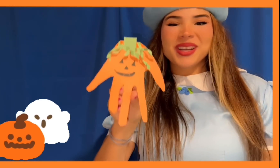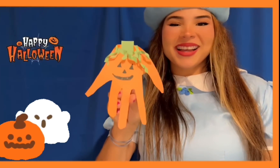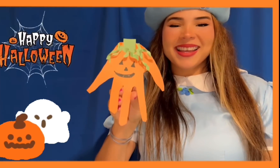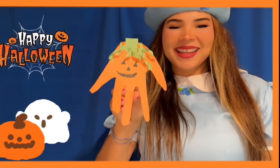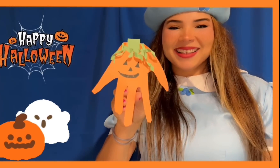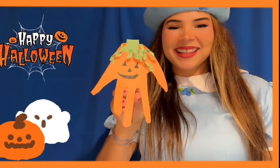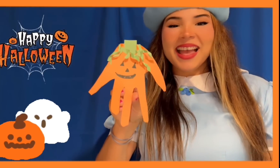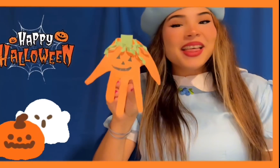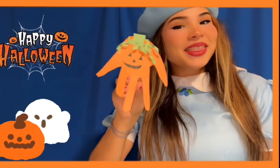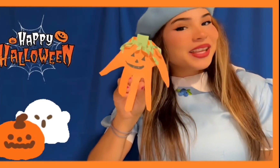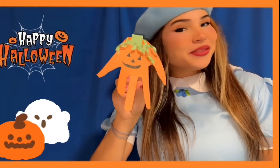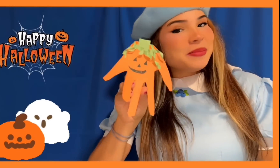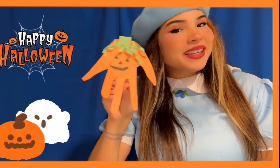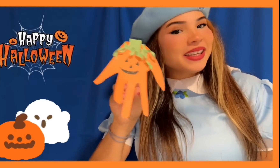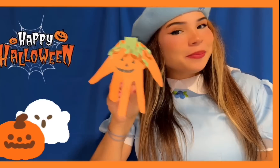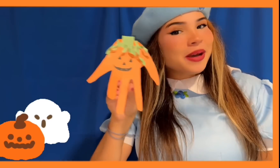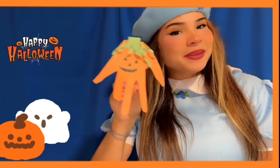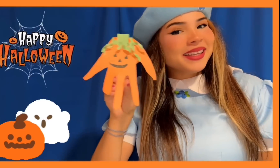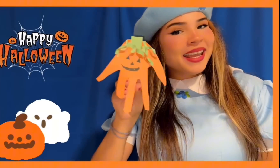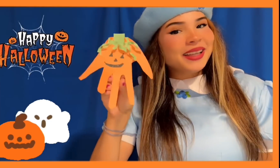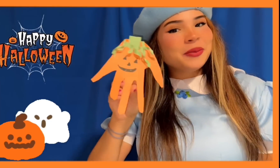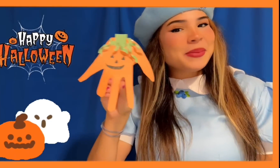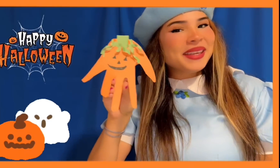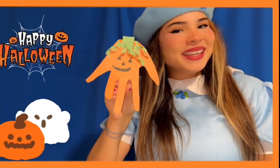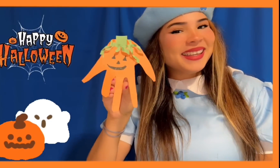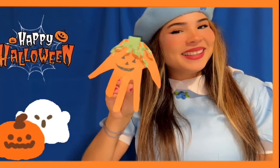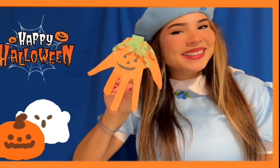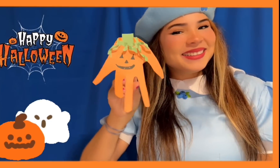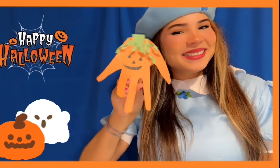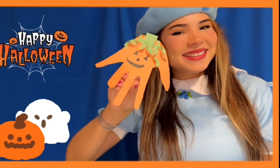dry. Thanks for making a pumpkin hand with me.